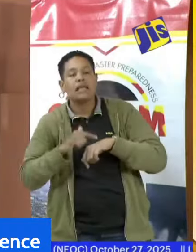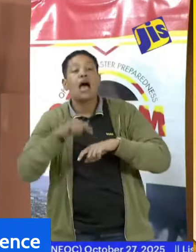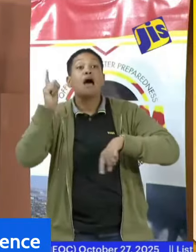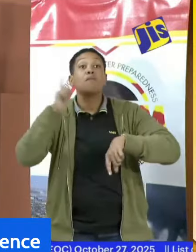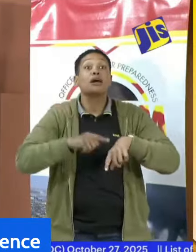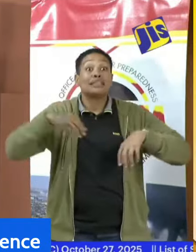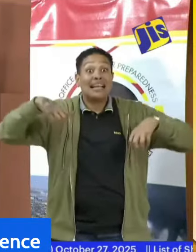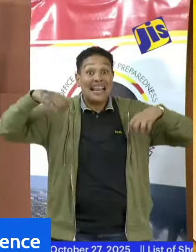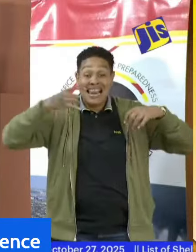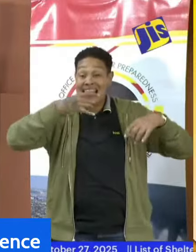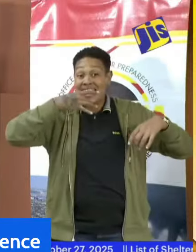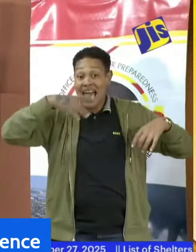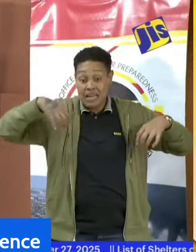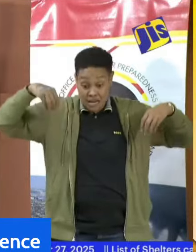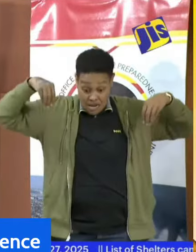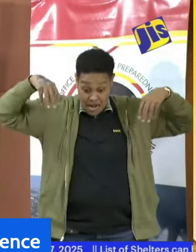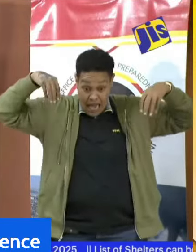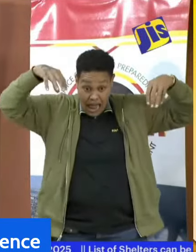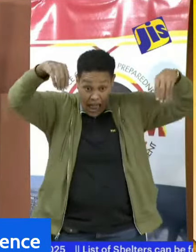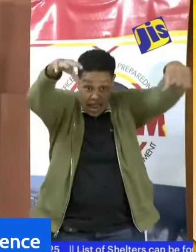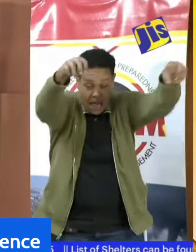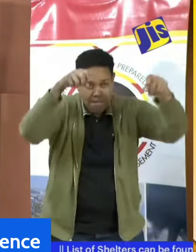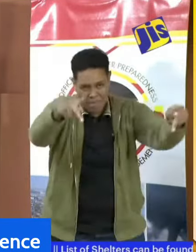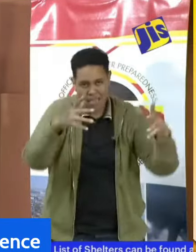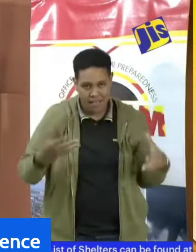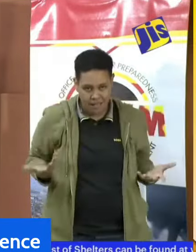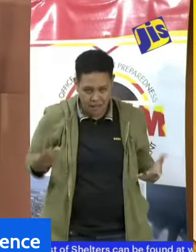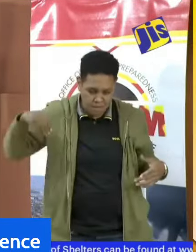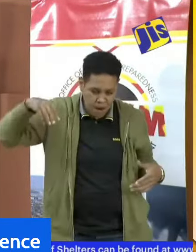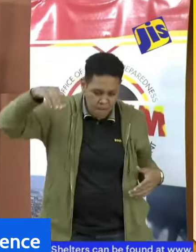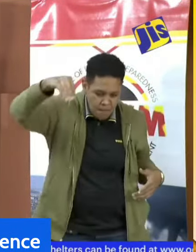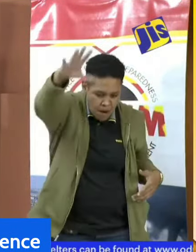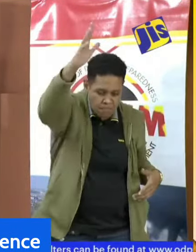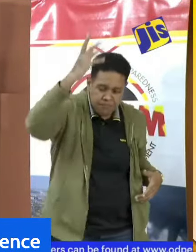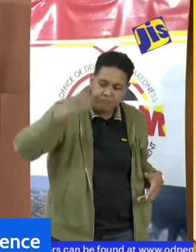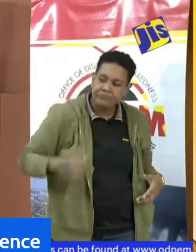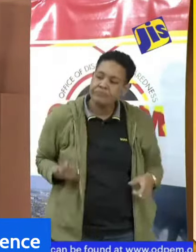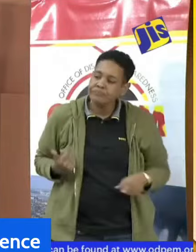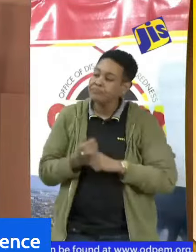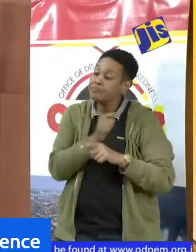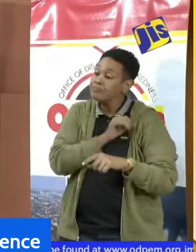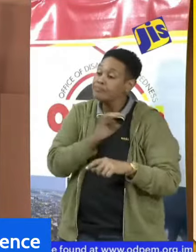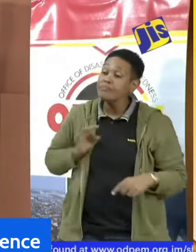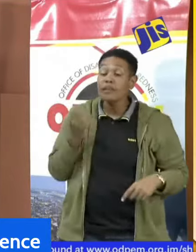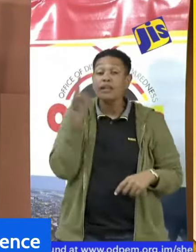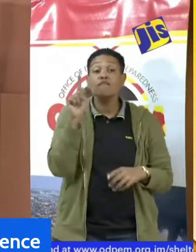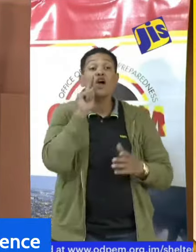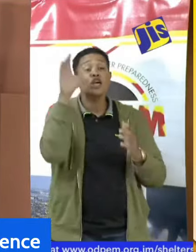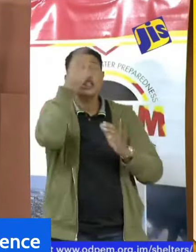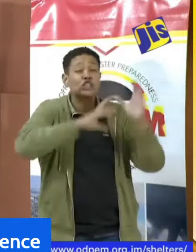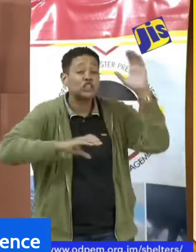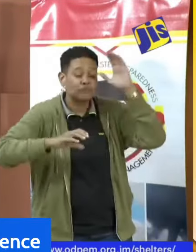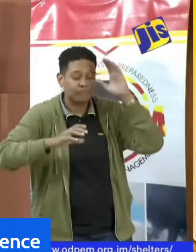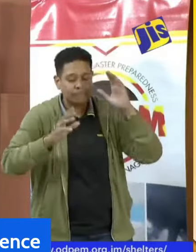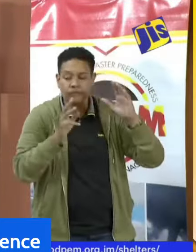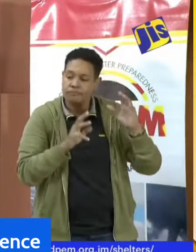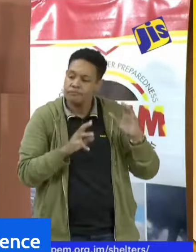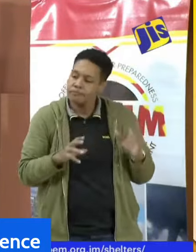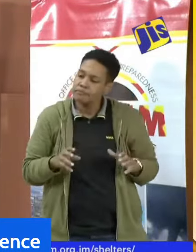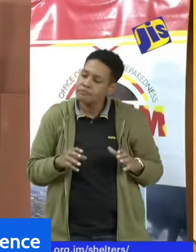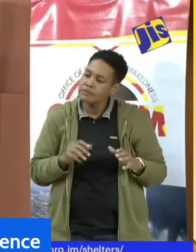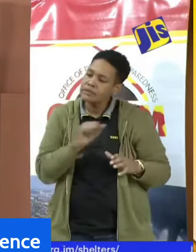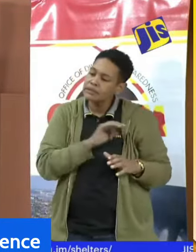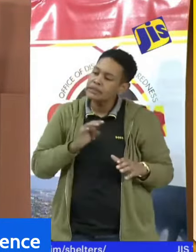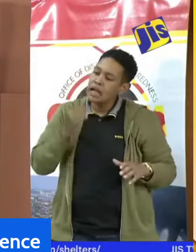is restored. The staffing for the surge capacity are